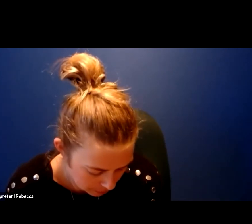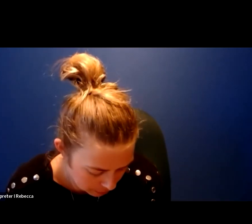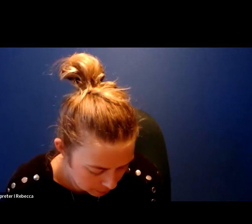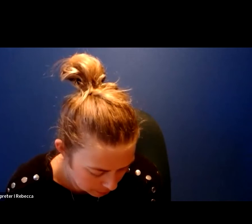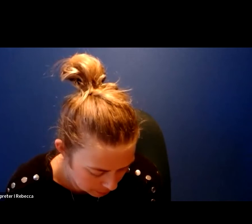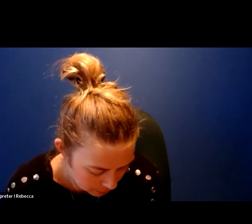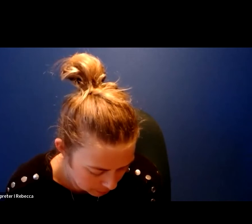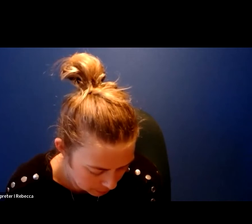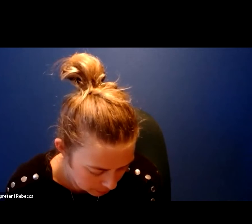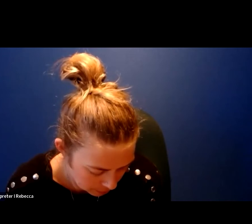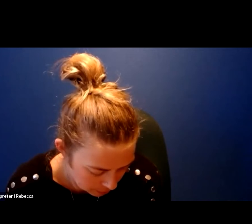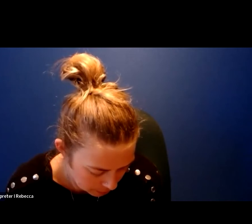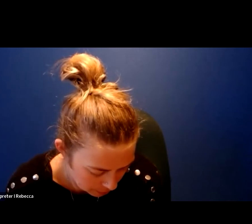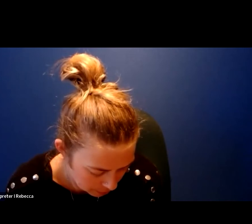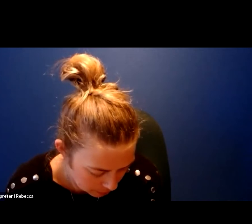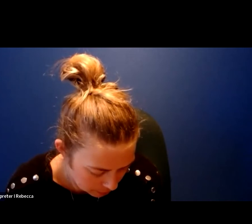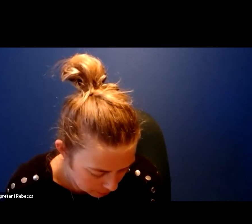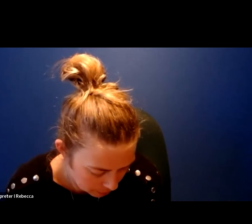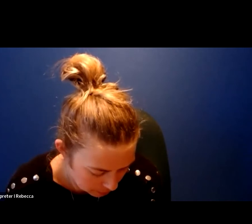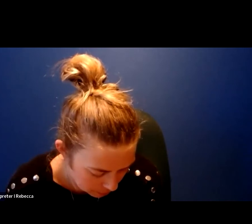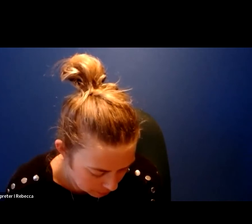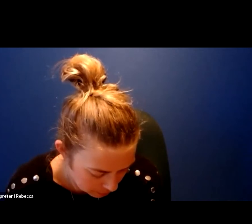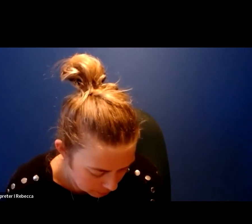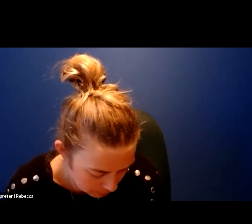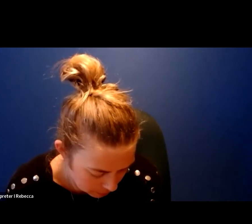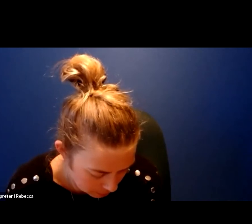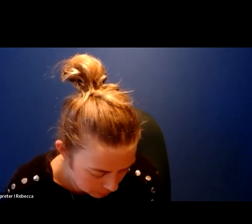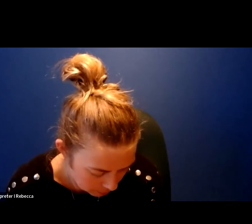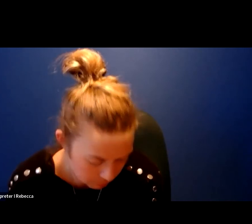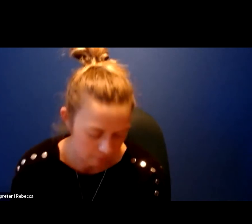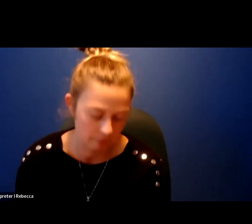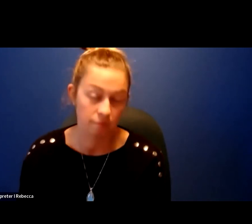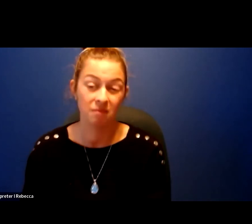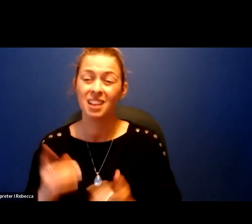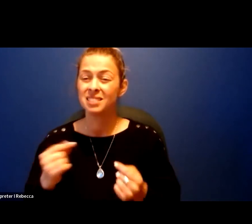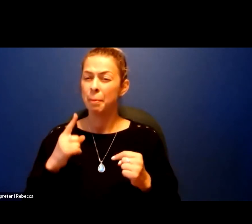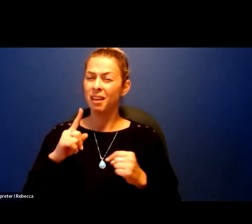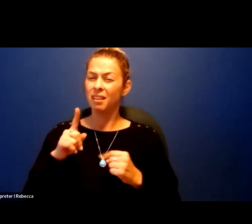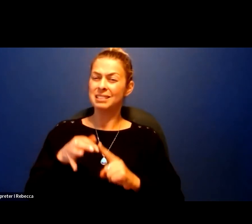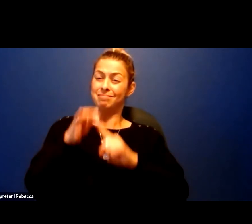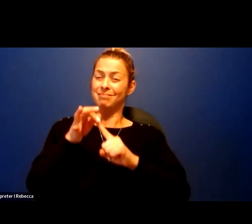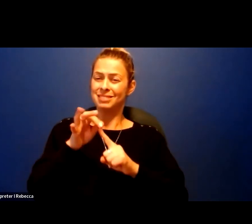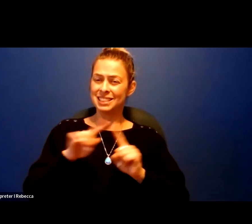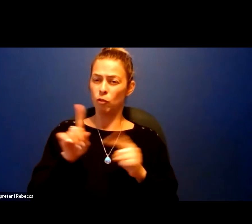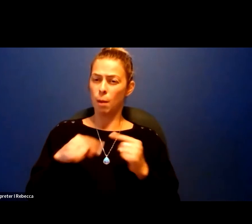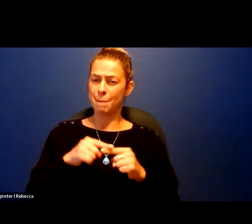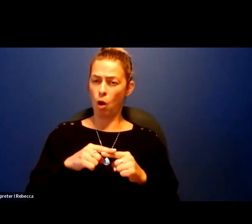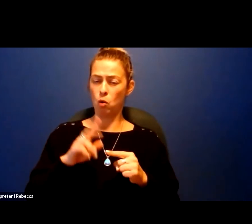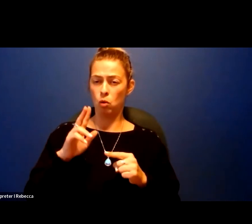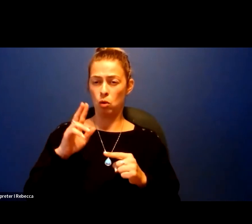democracy? I'm thinking about the 1880s and 90s or the Red Scare. Is it about social media?